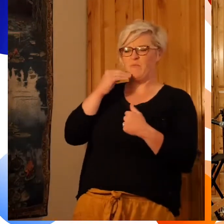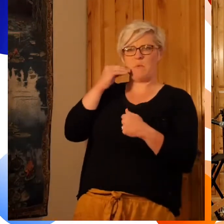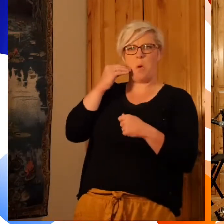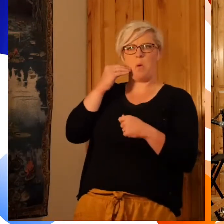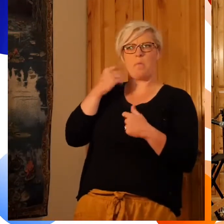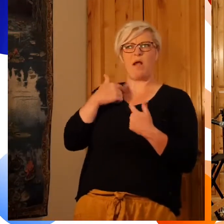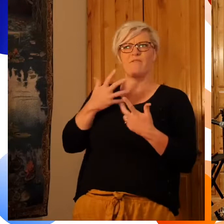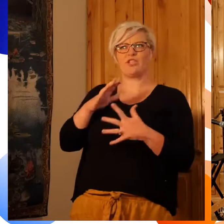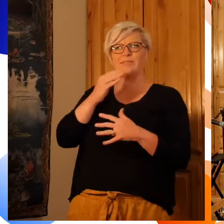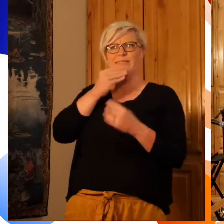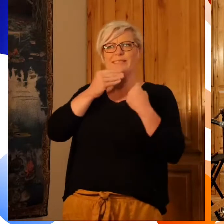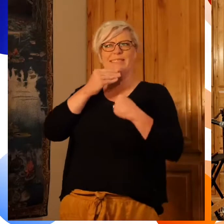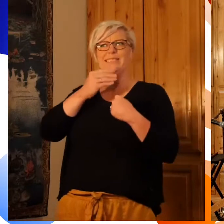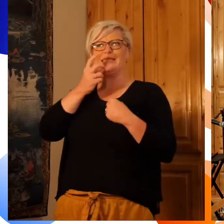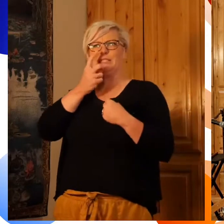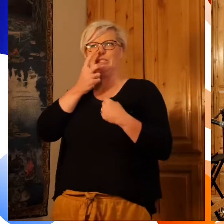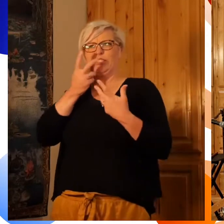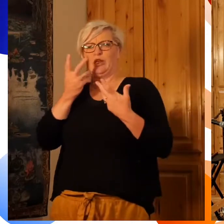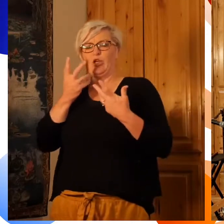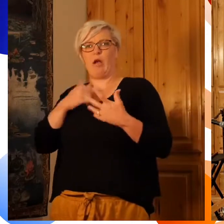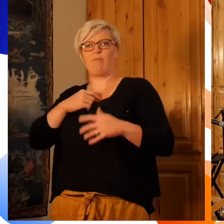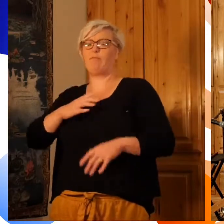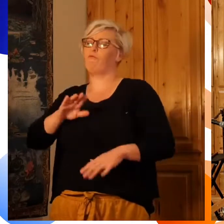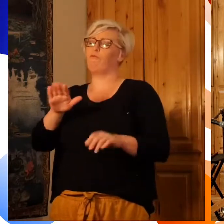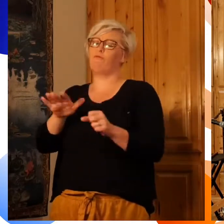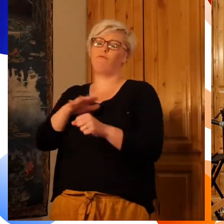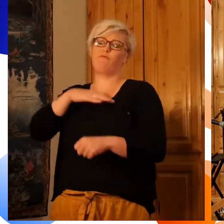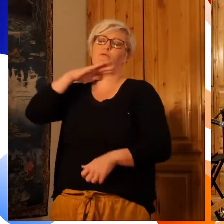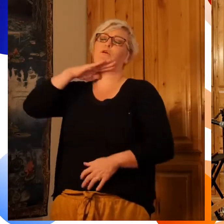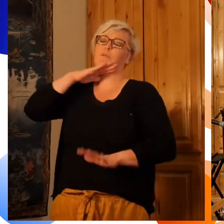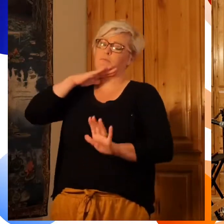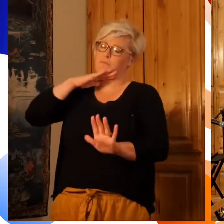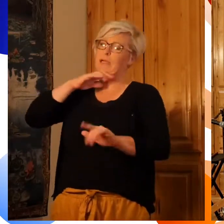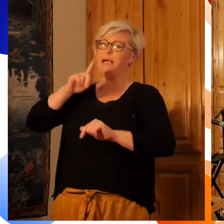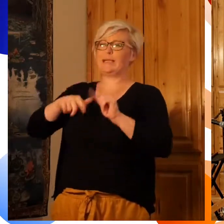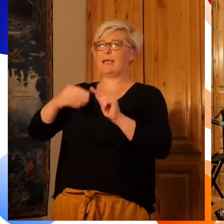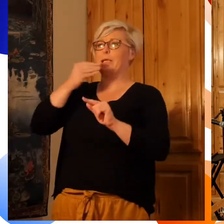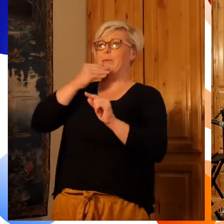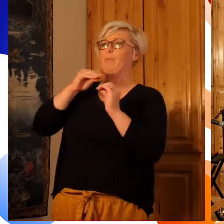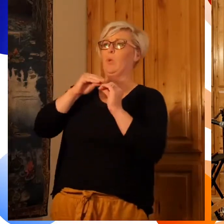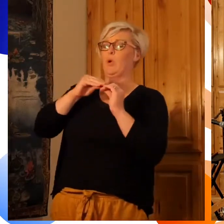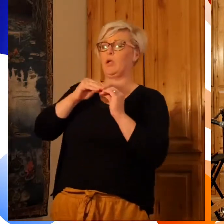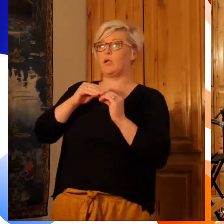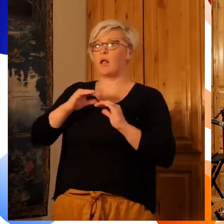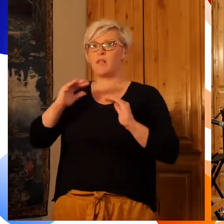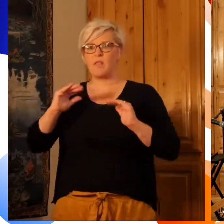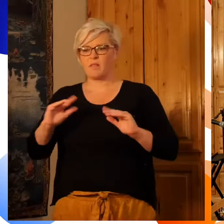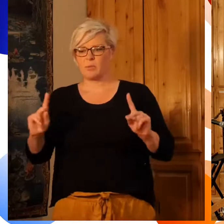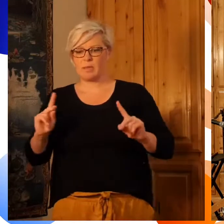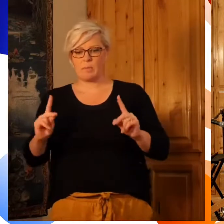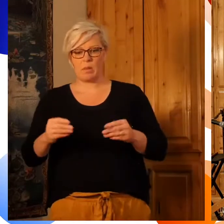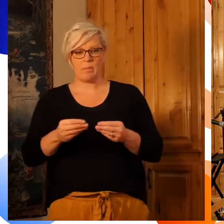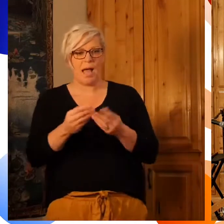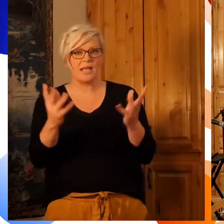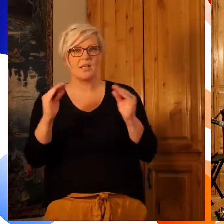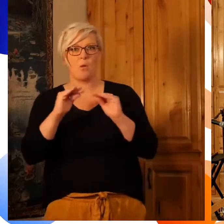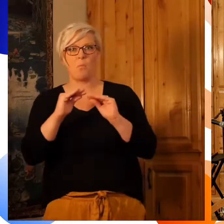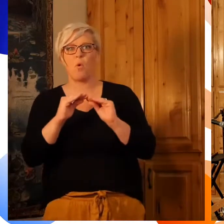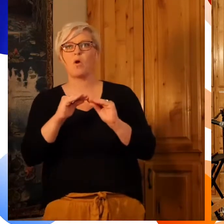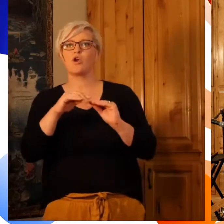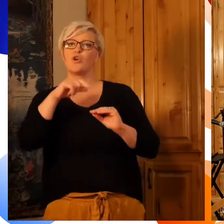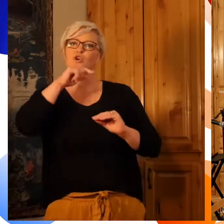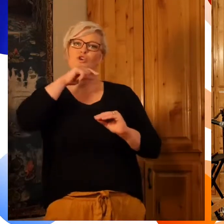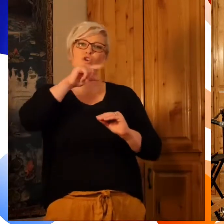I couldn't eat another bite, trust me." And so the little people began to pass out more food. There were turkey legs, there were chicken, there